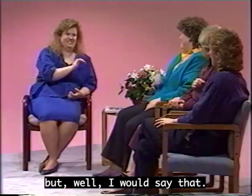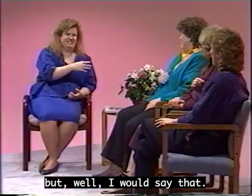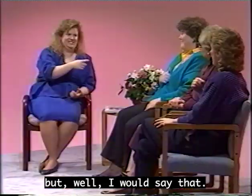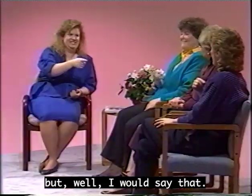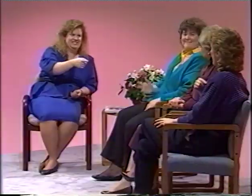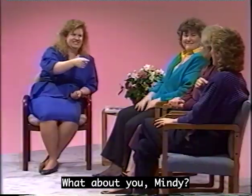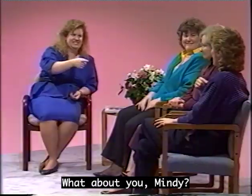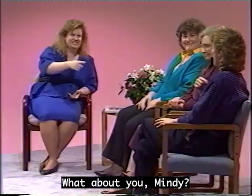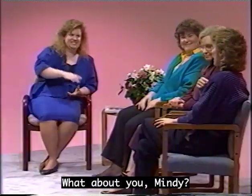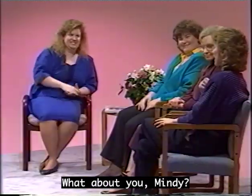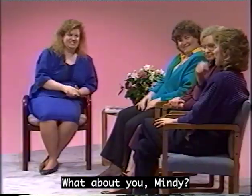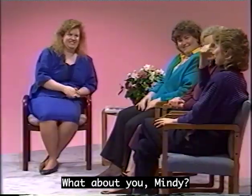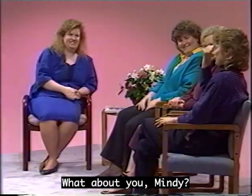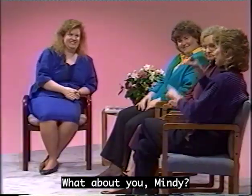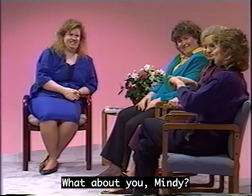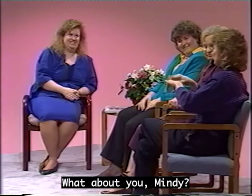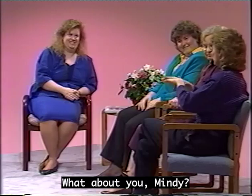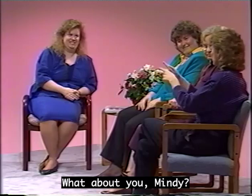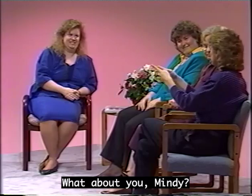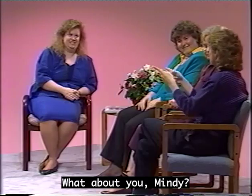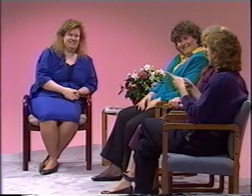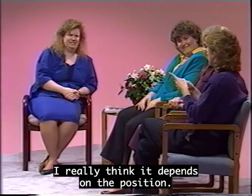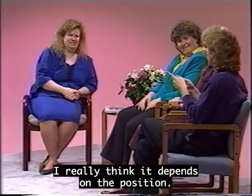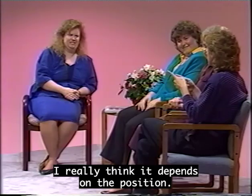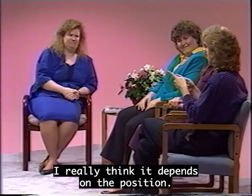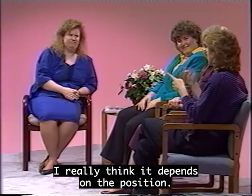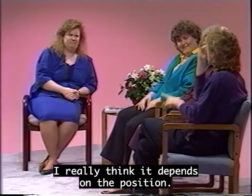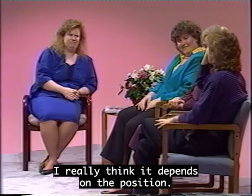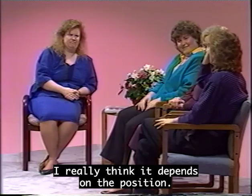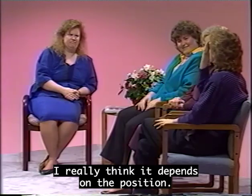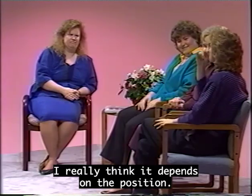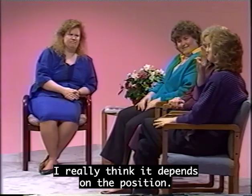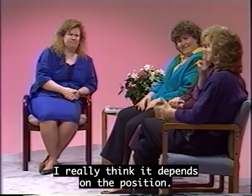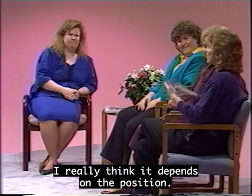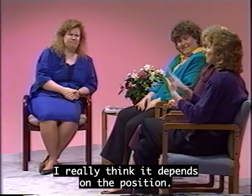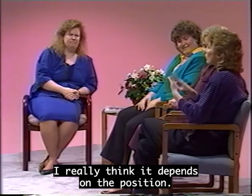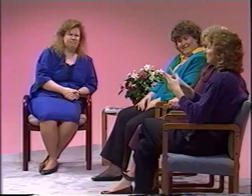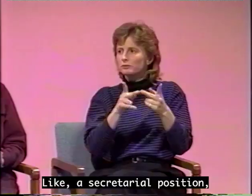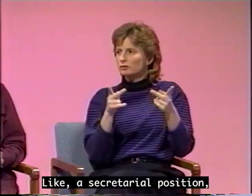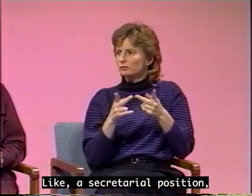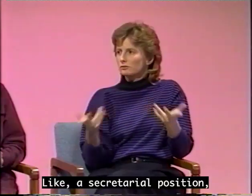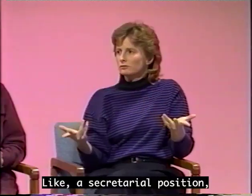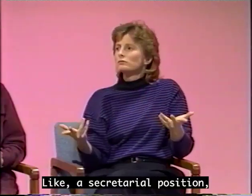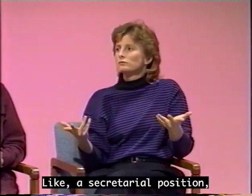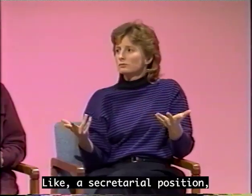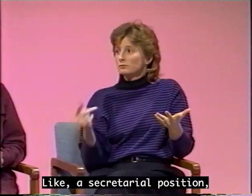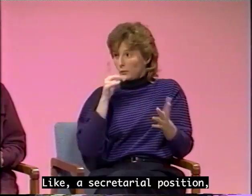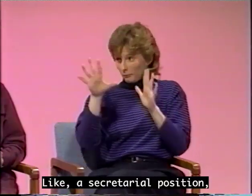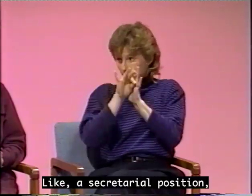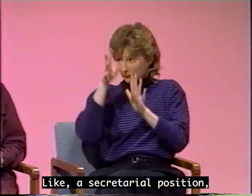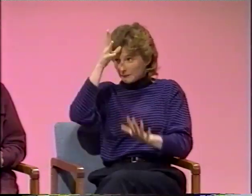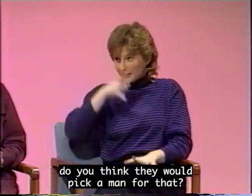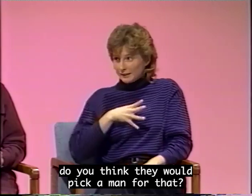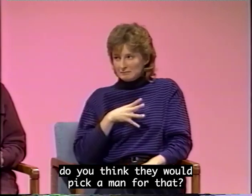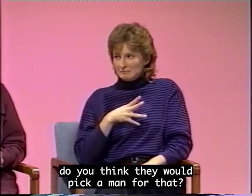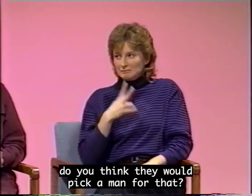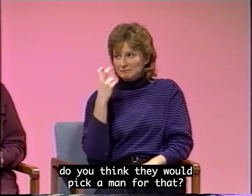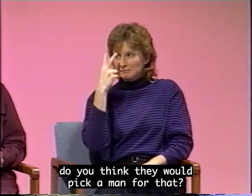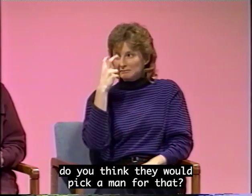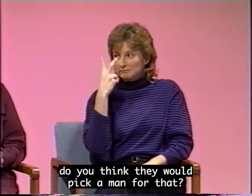I would say that. What about you, Mindy? I really think it depends on the position, like a secretarial position. Do you think they would pick a man for